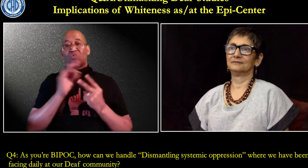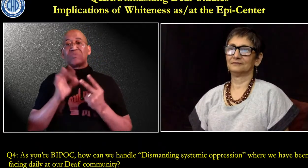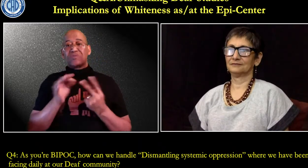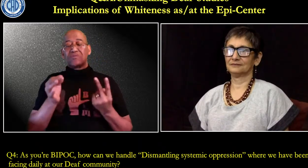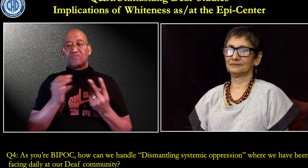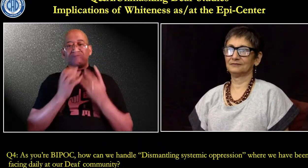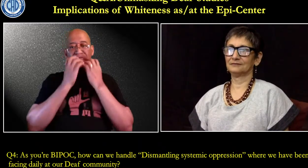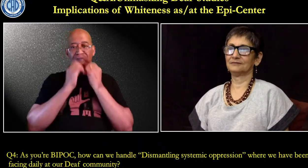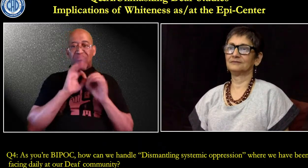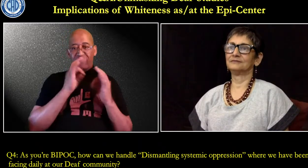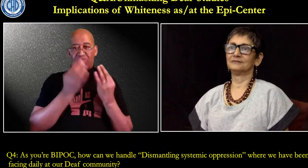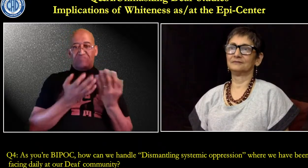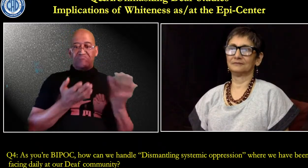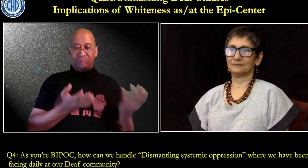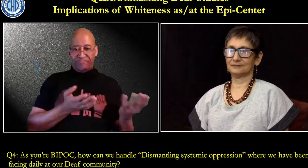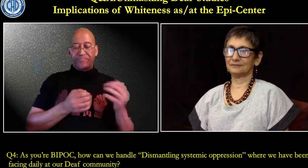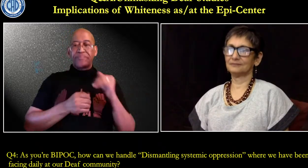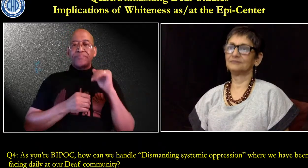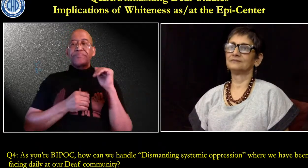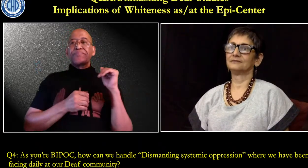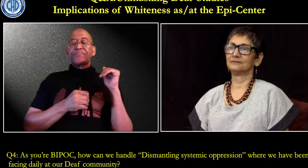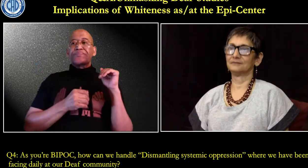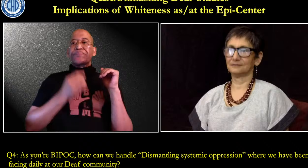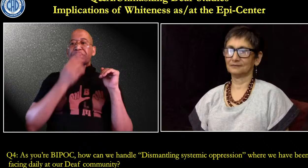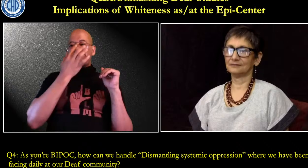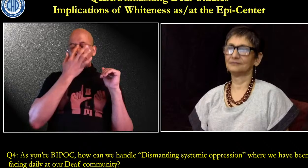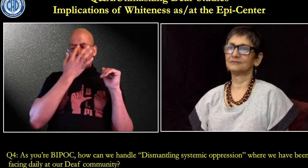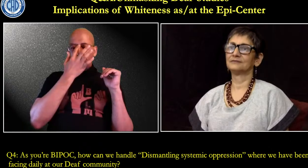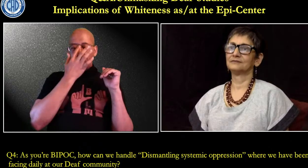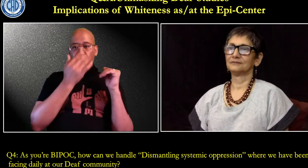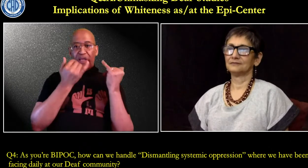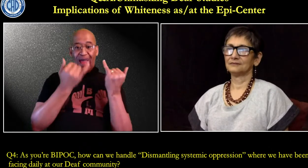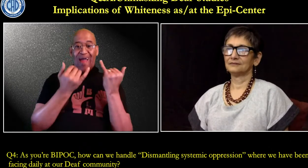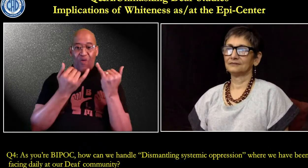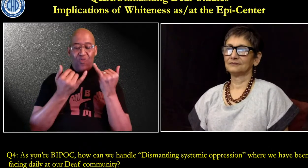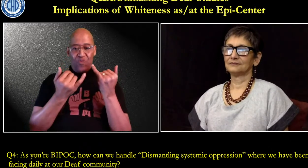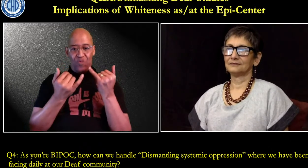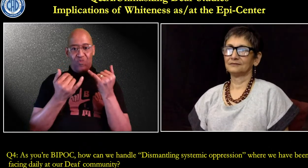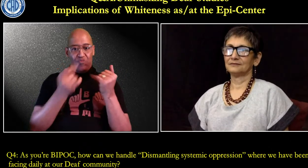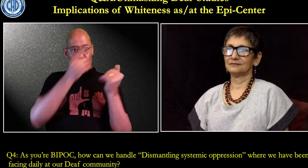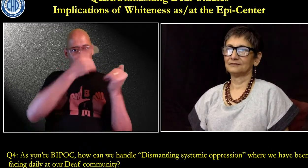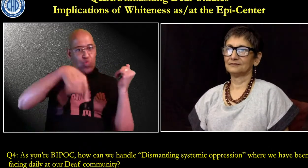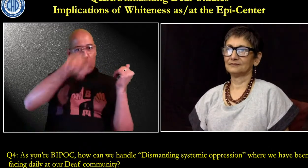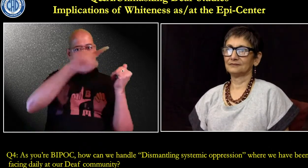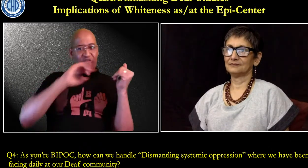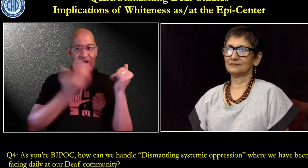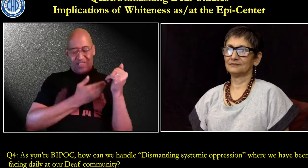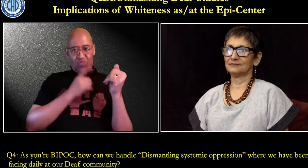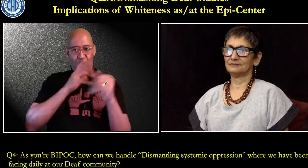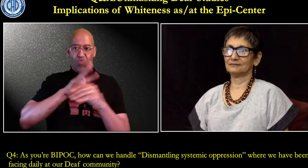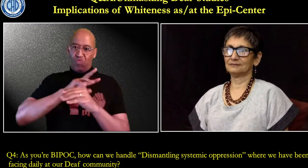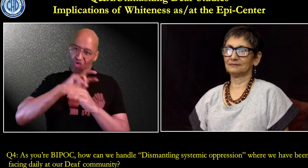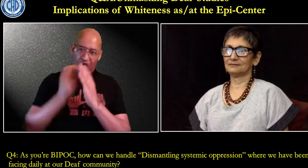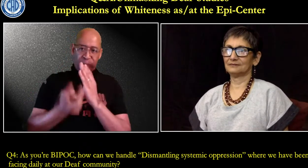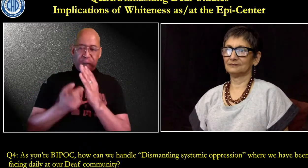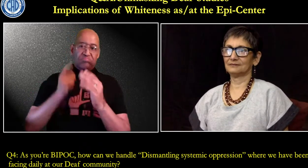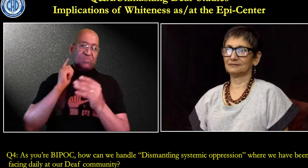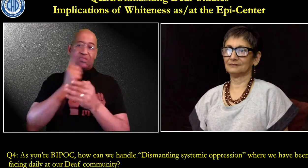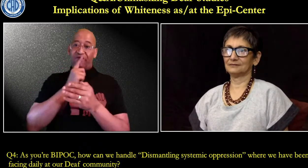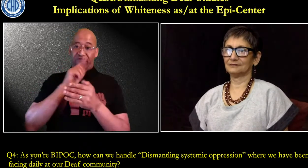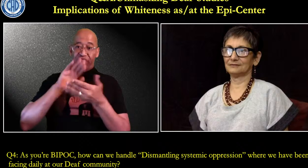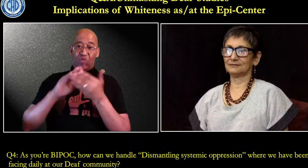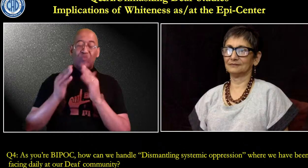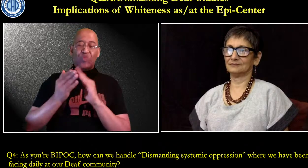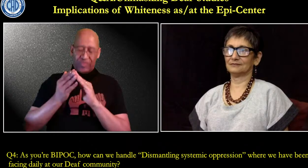they continue with that belief and they, you know, agree on that, or they come up with their own